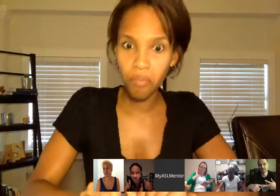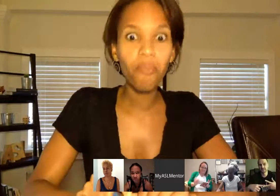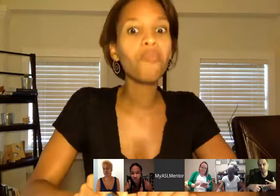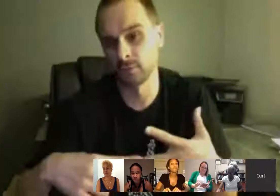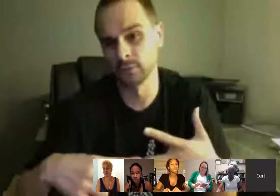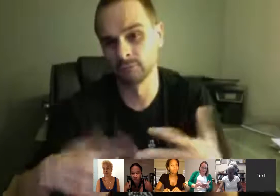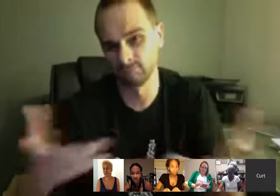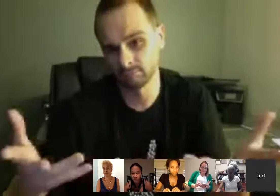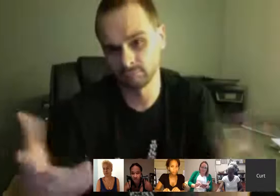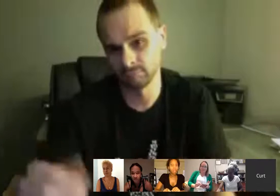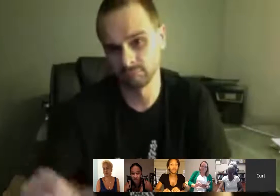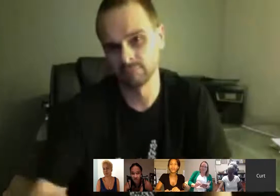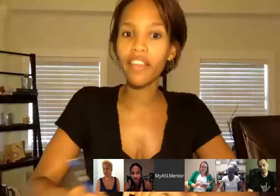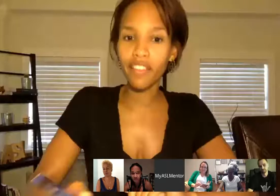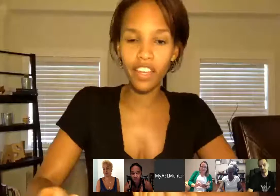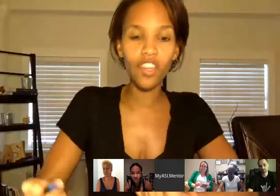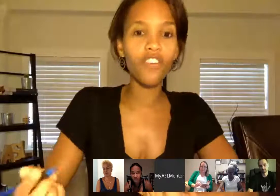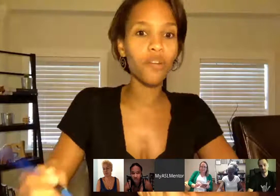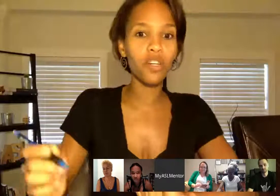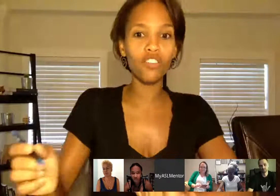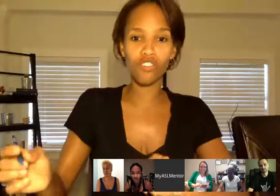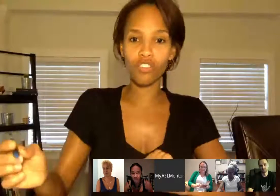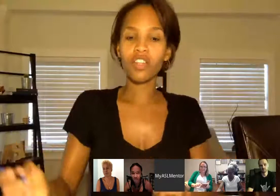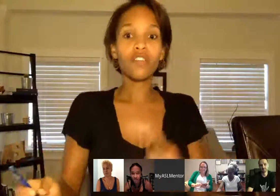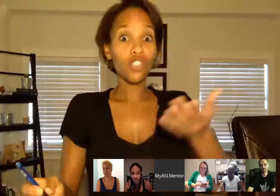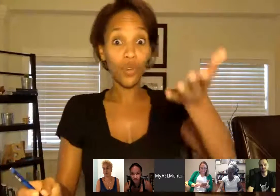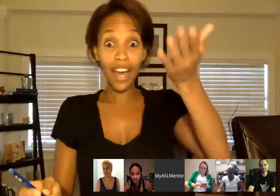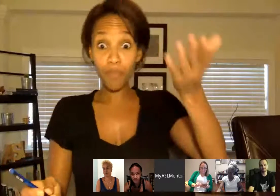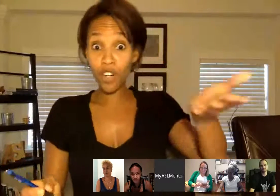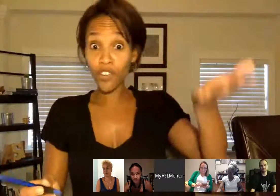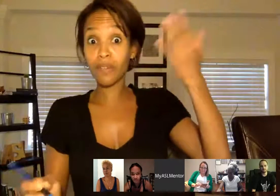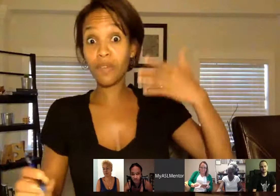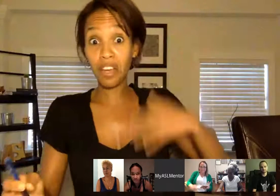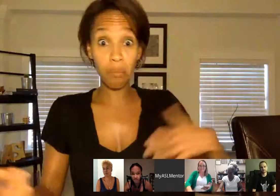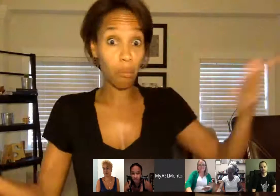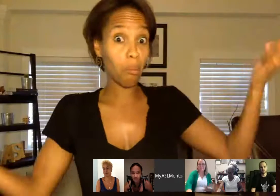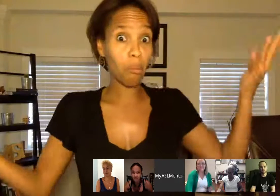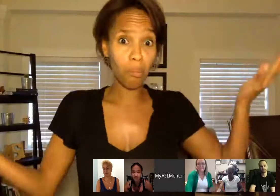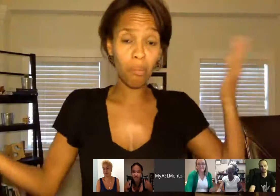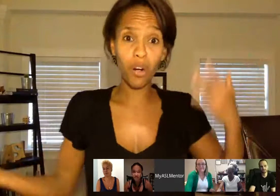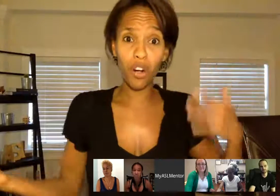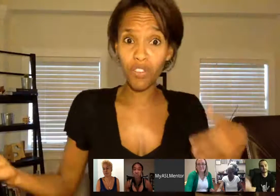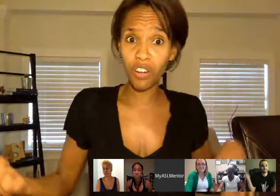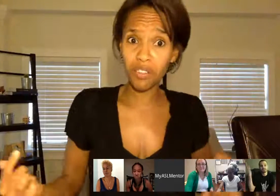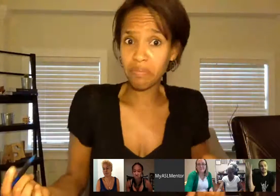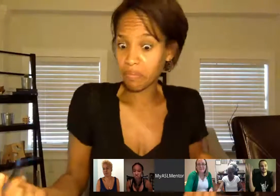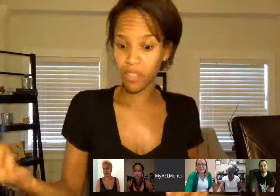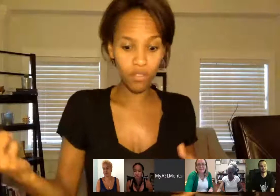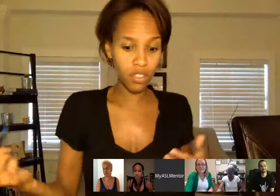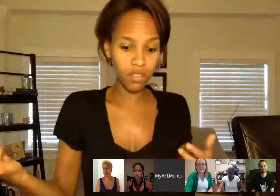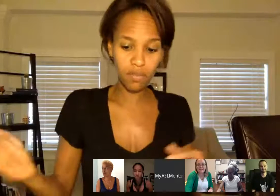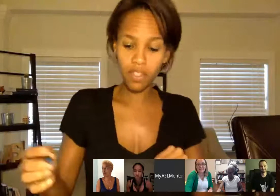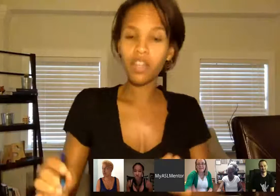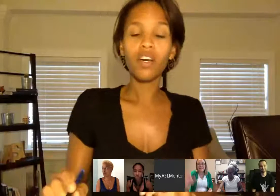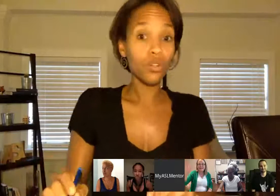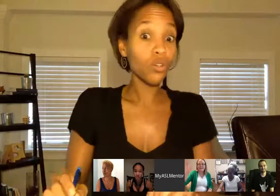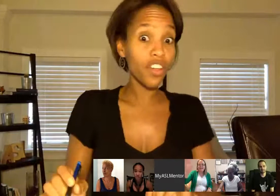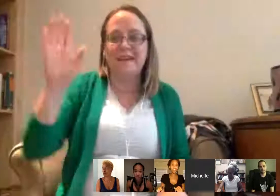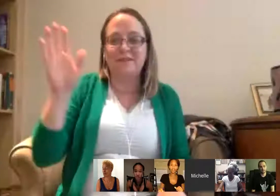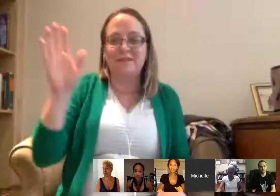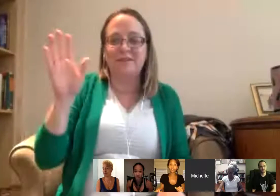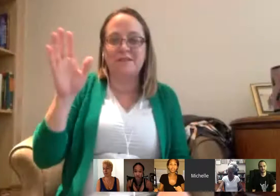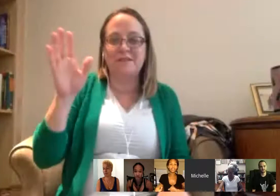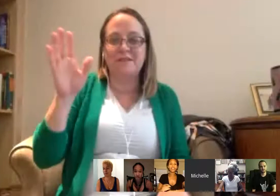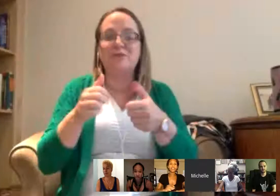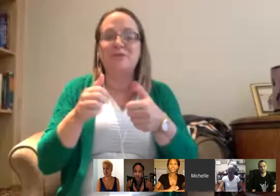obsessed beyond normal. Okay, thank you very much. So we had pervert come up again. Pervert. Who knew? And can